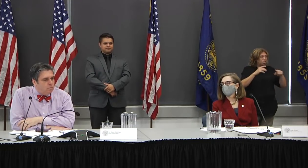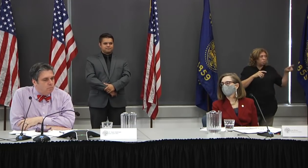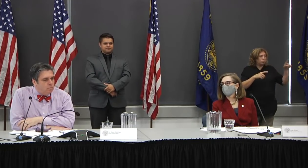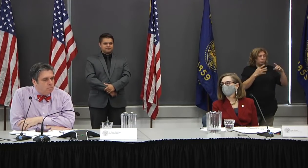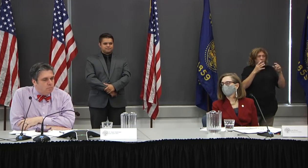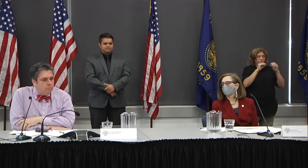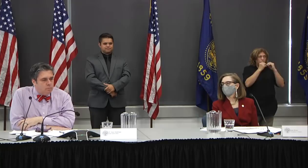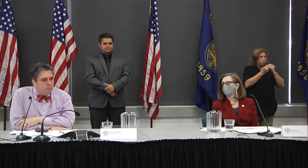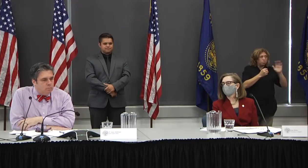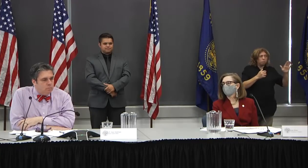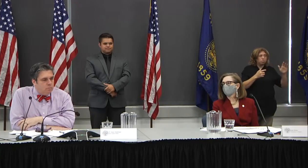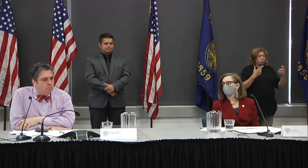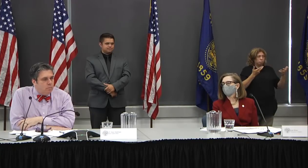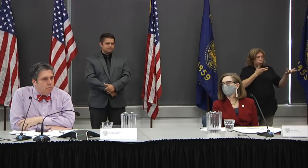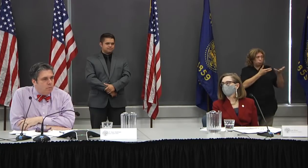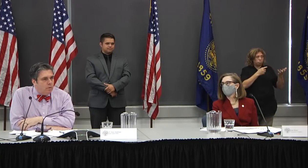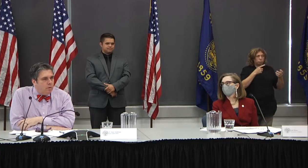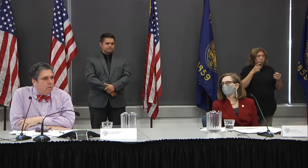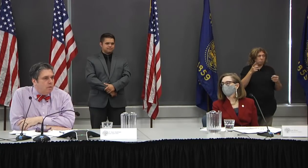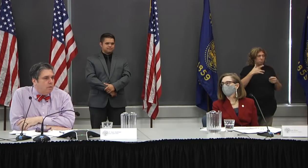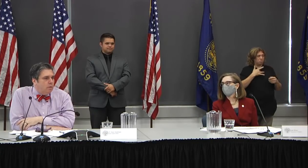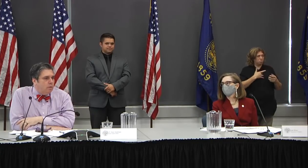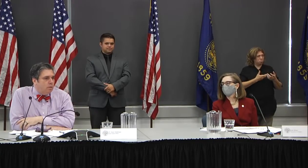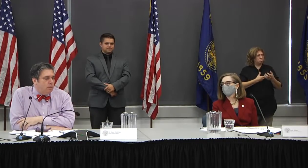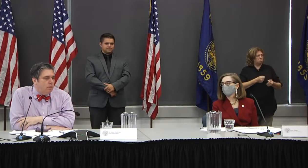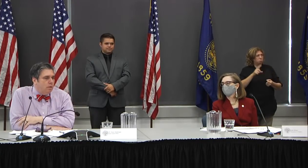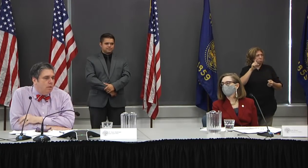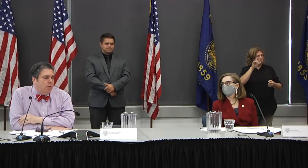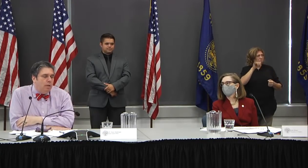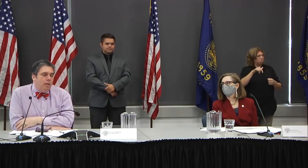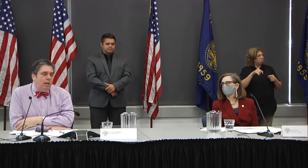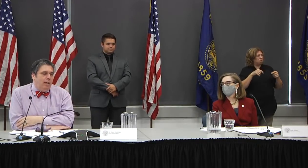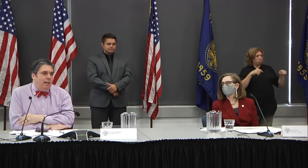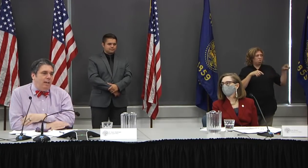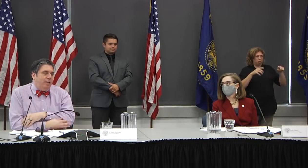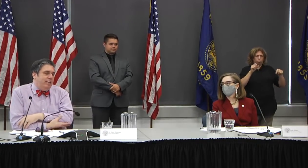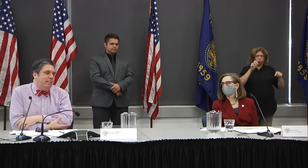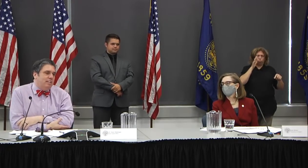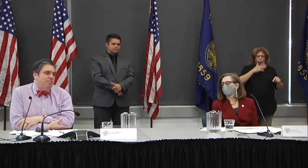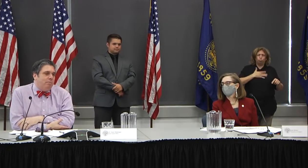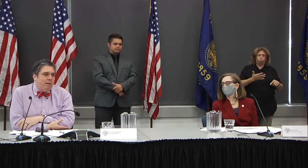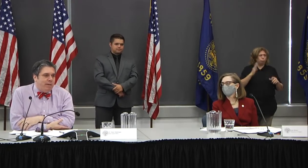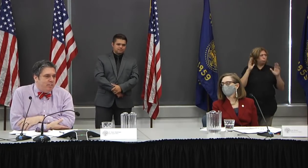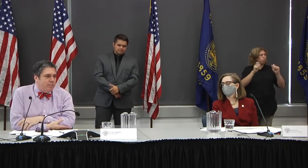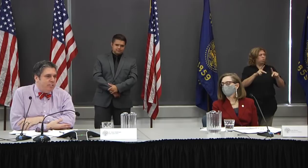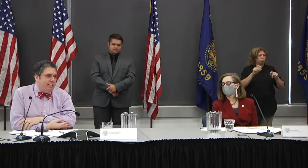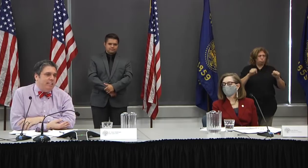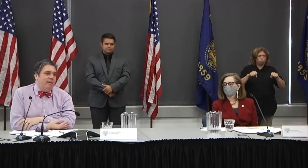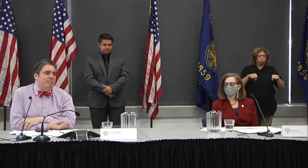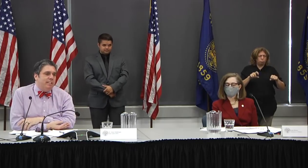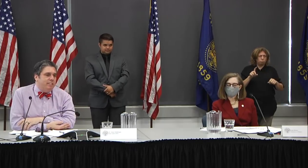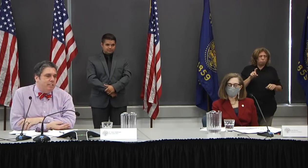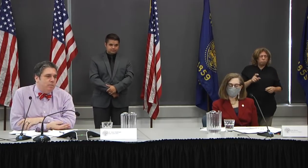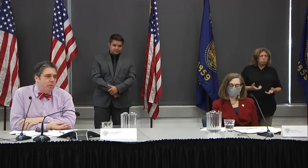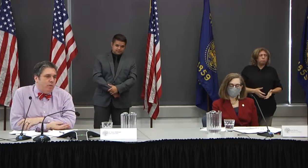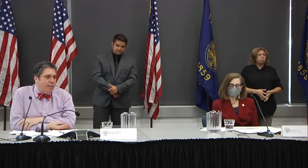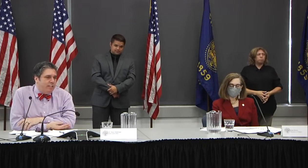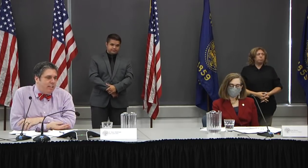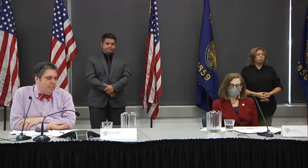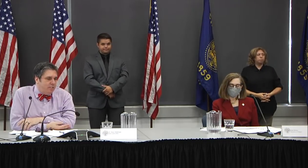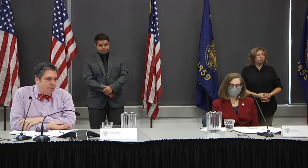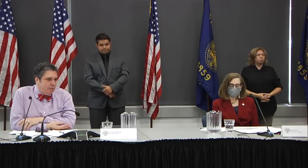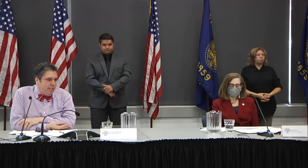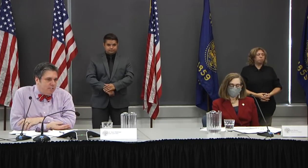feeling confident that their members are willing to teach if you achieve those numbers? I think, as Governor Brown mentioned, she's had conversations with the